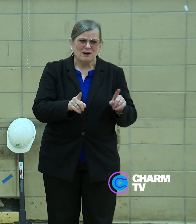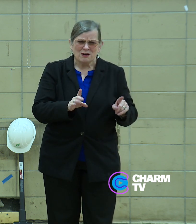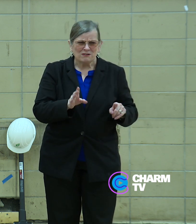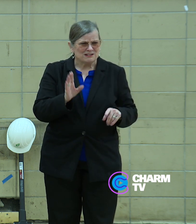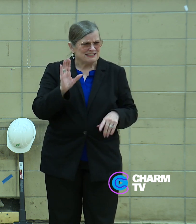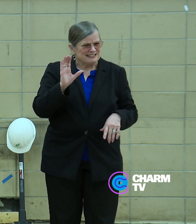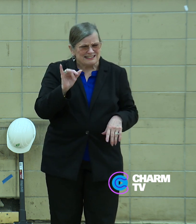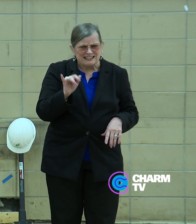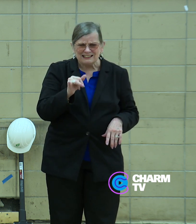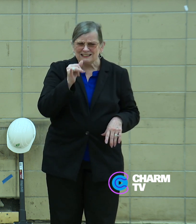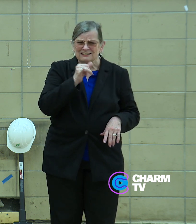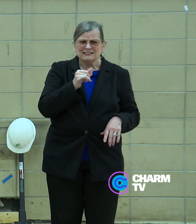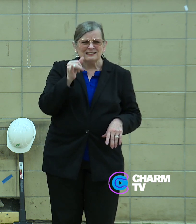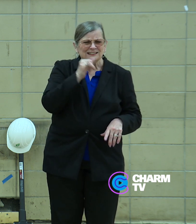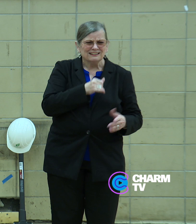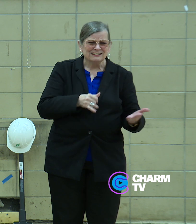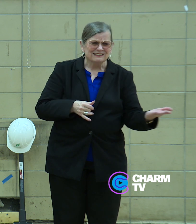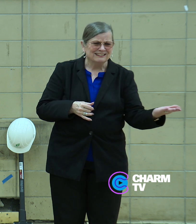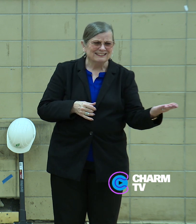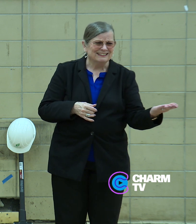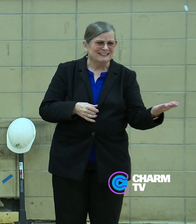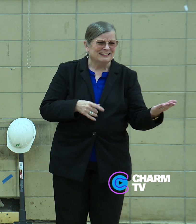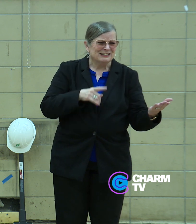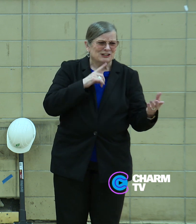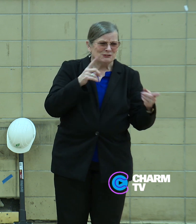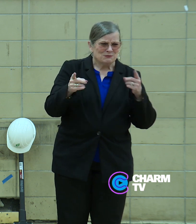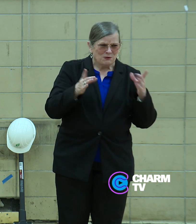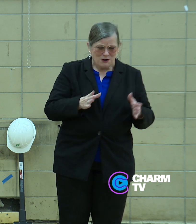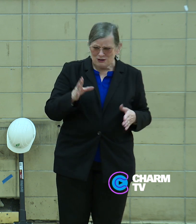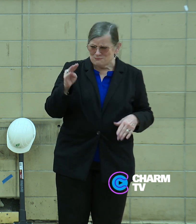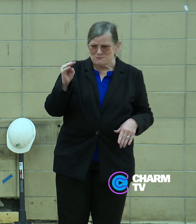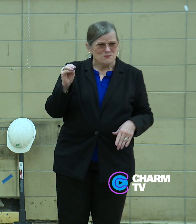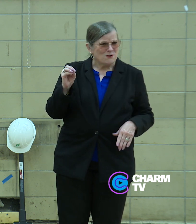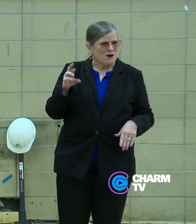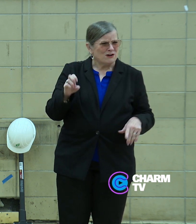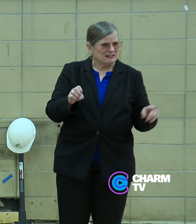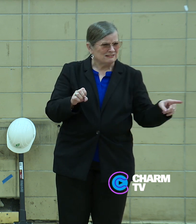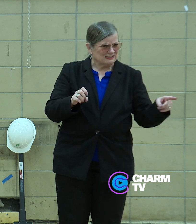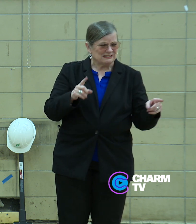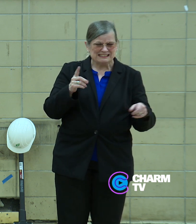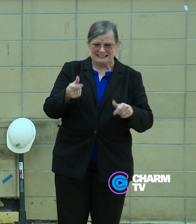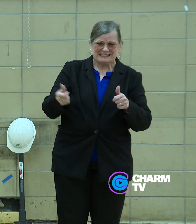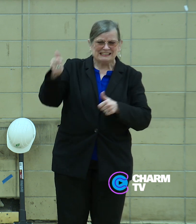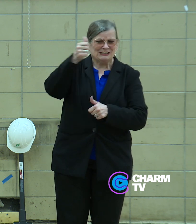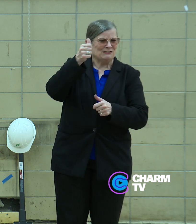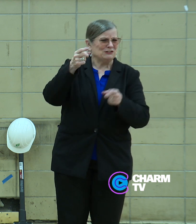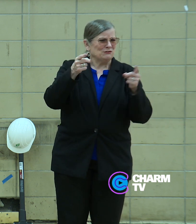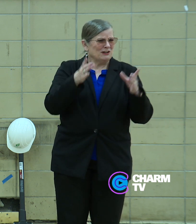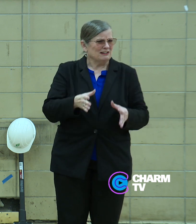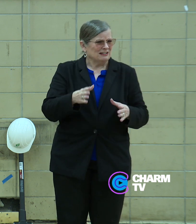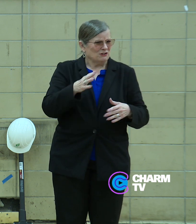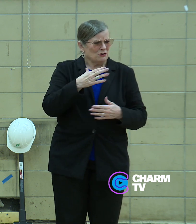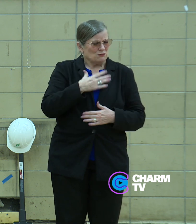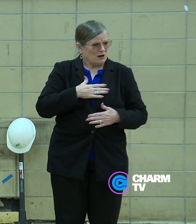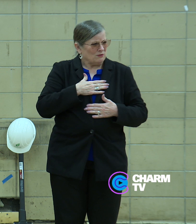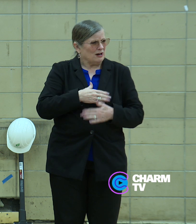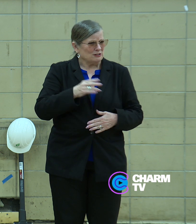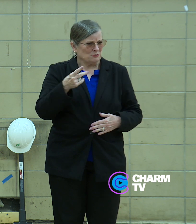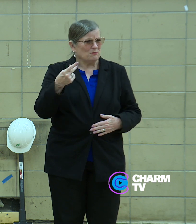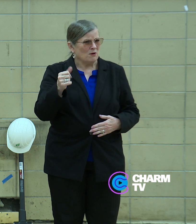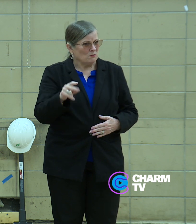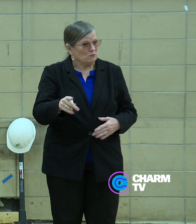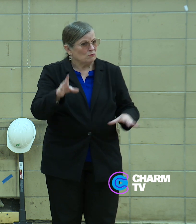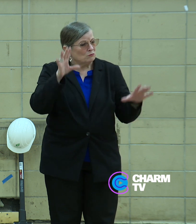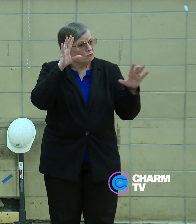Baltimore City. To Director Reginald Moore, Executive Director of Recreation and Parks,